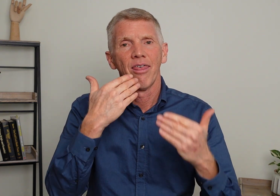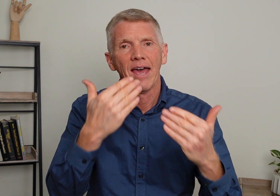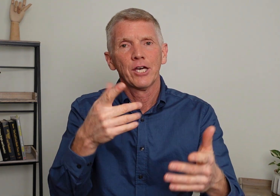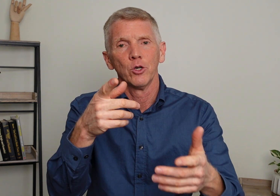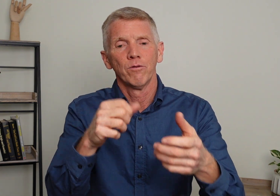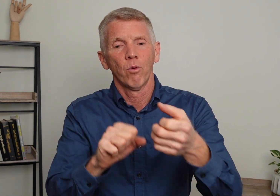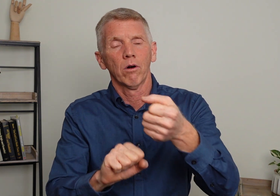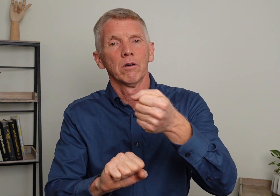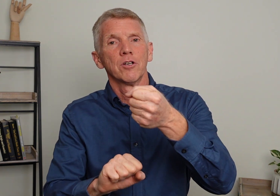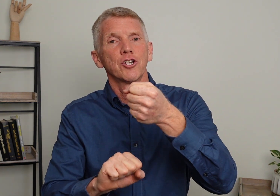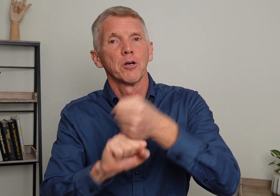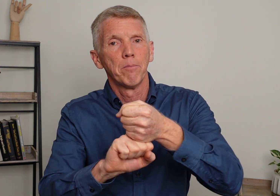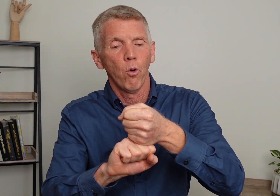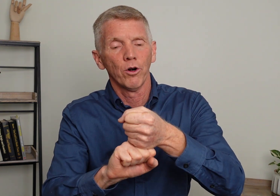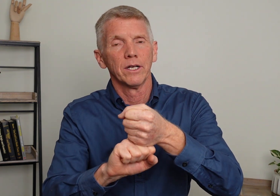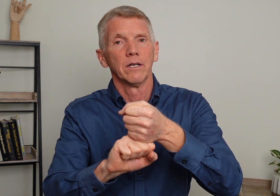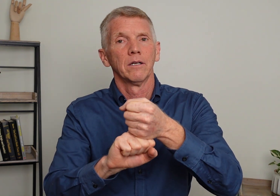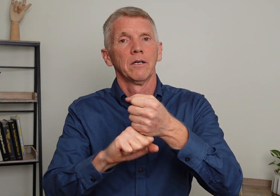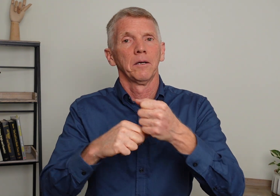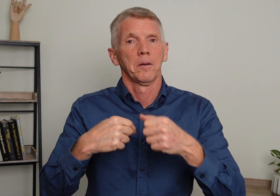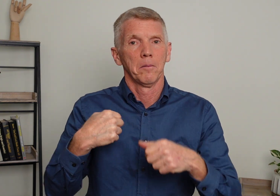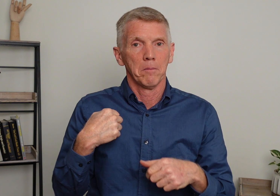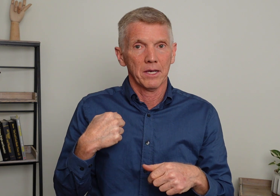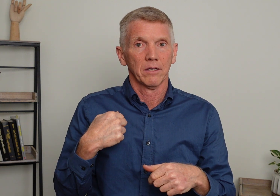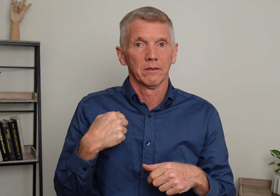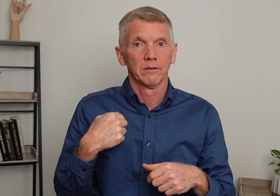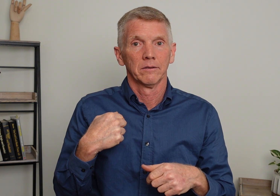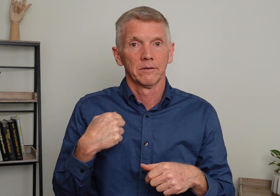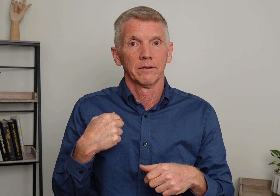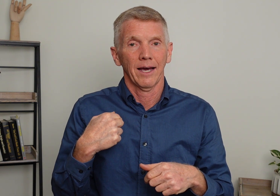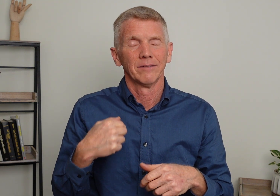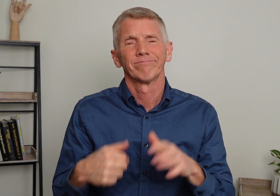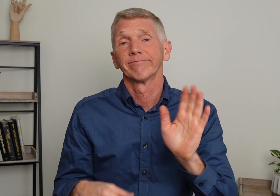Thank you for supporting me. Okay?